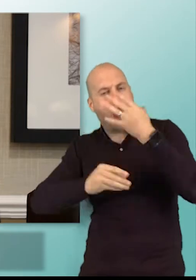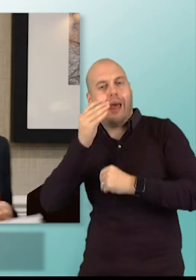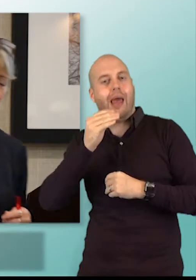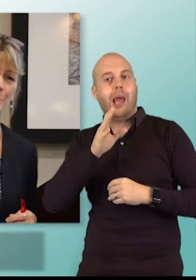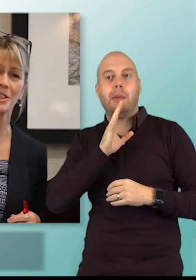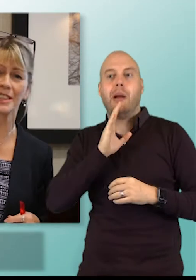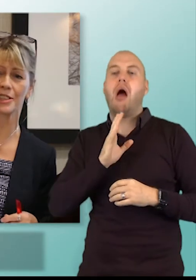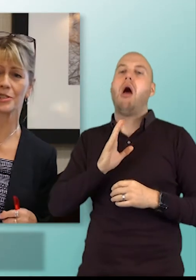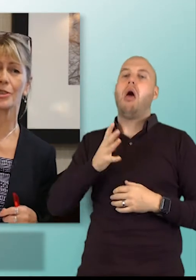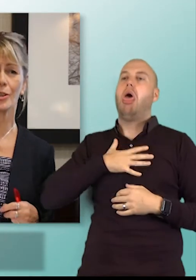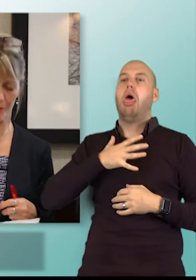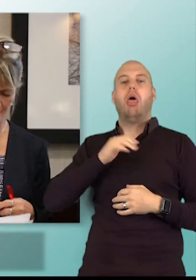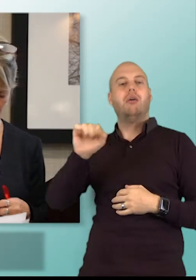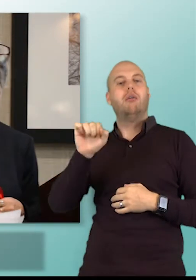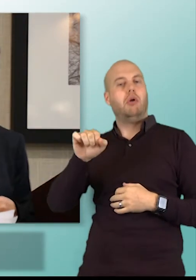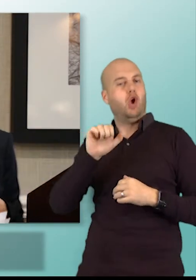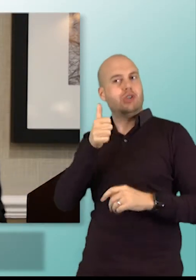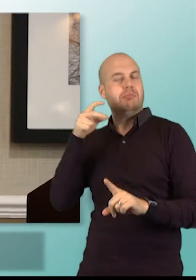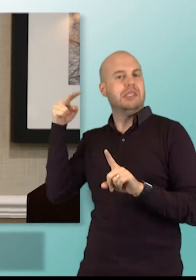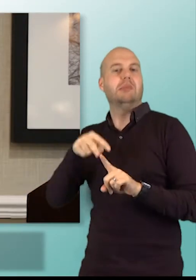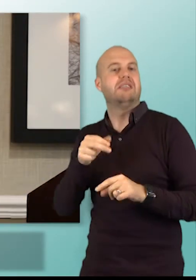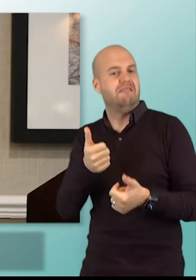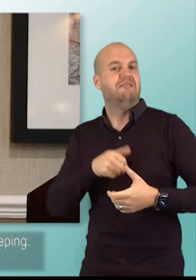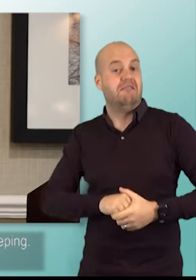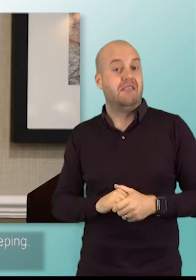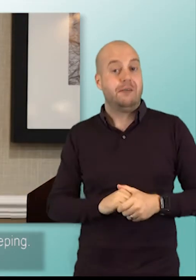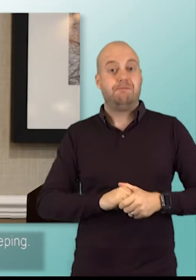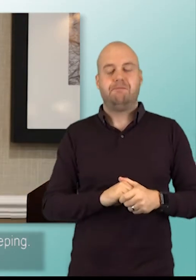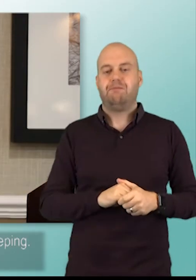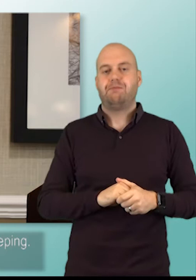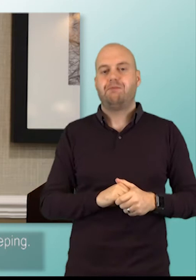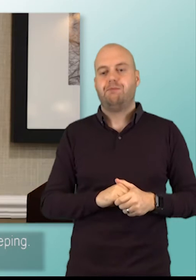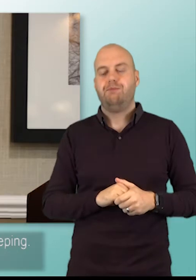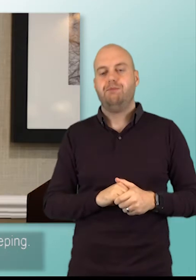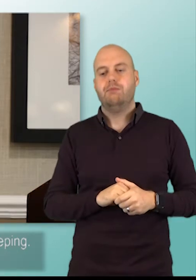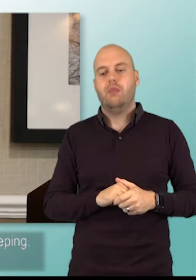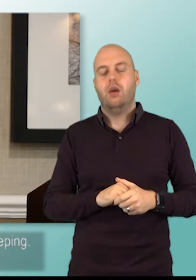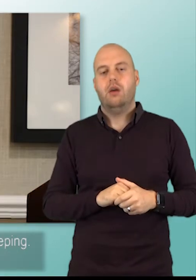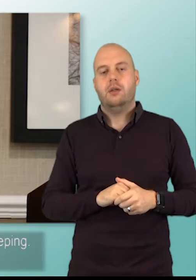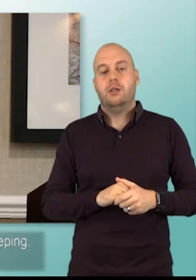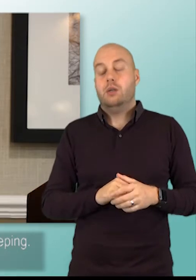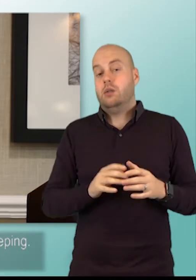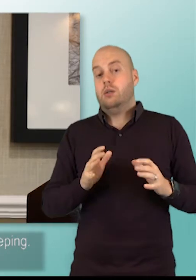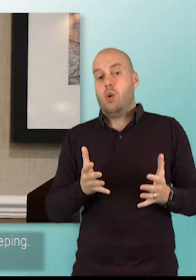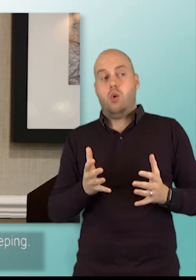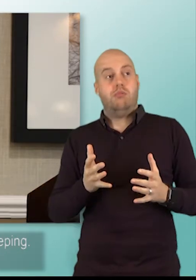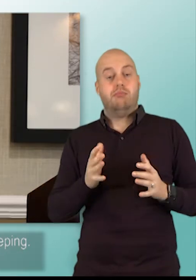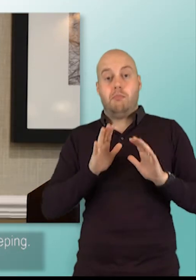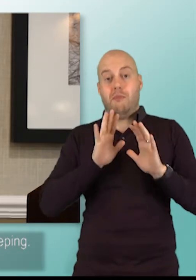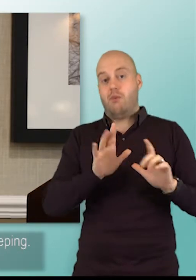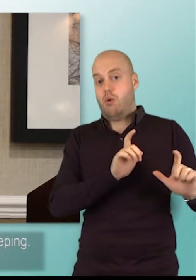So we hope you get an opportunity to do all of those things. So I've got two more parts to my role. First is